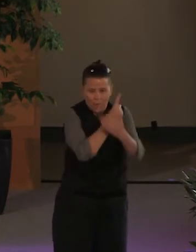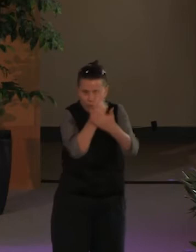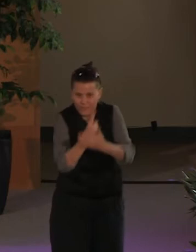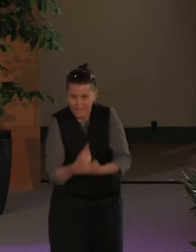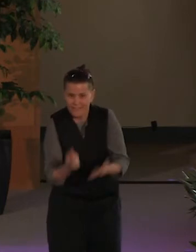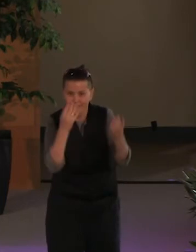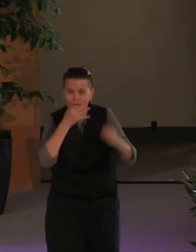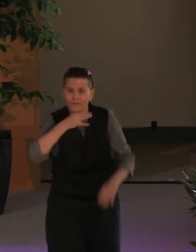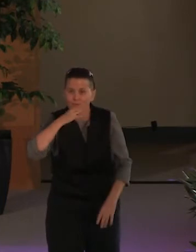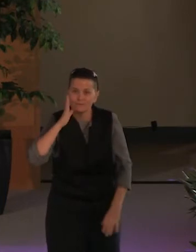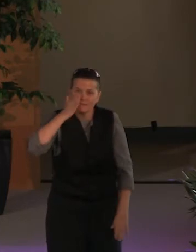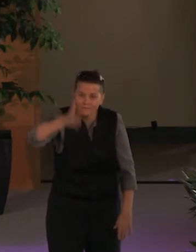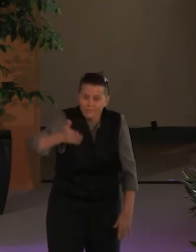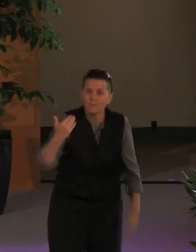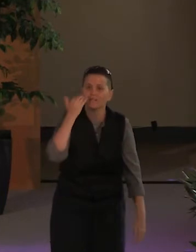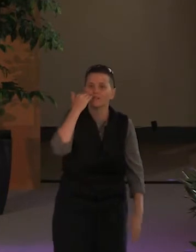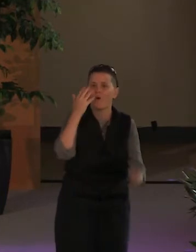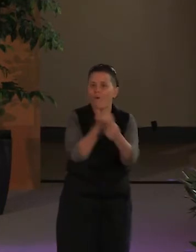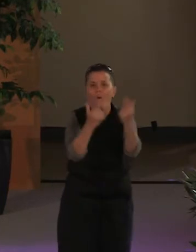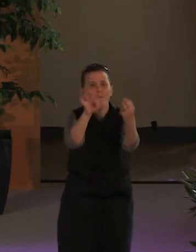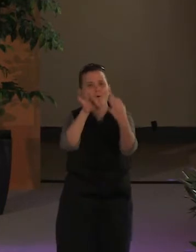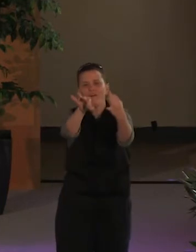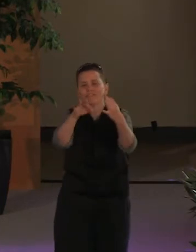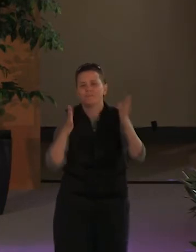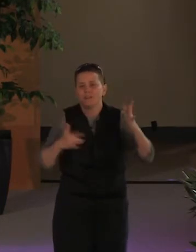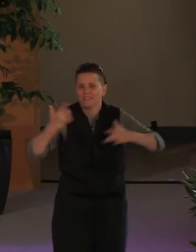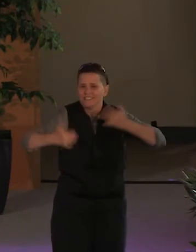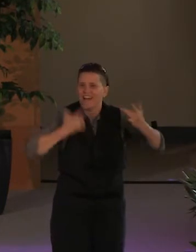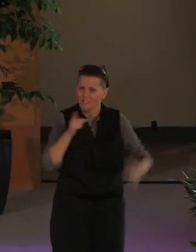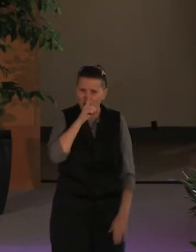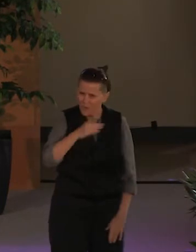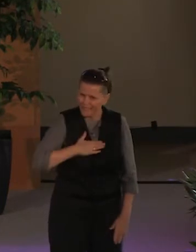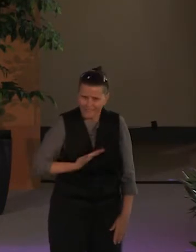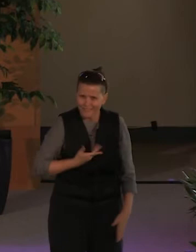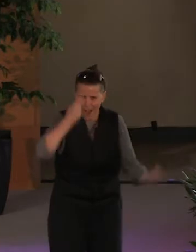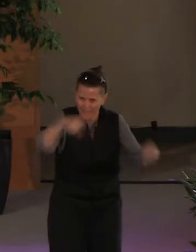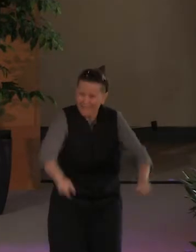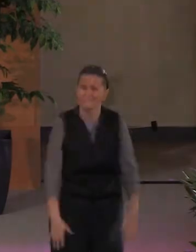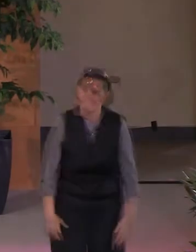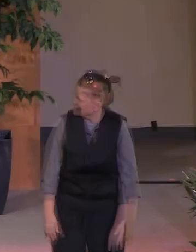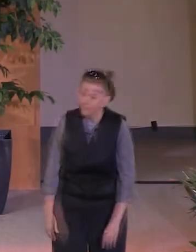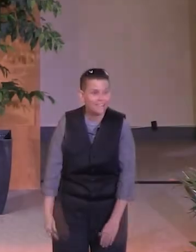will all be perfect, and we can't wait. And so it is. Amen.